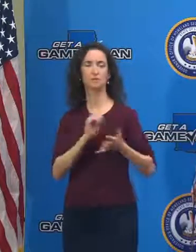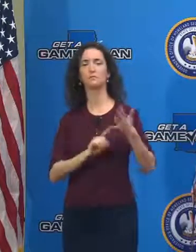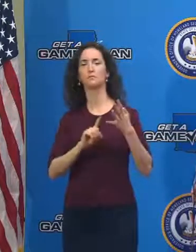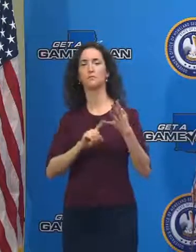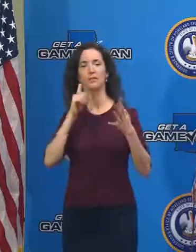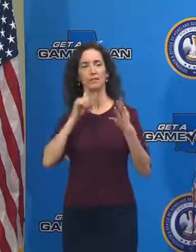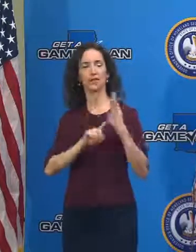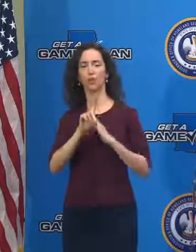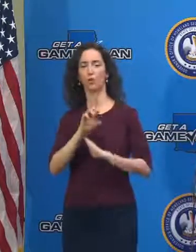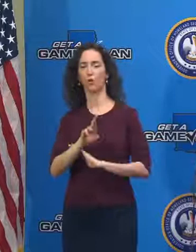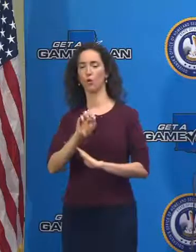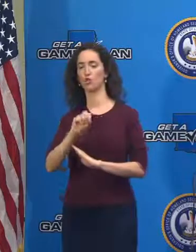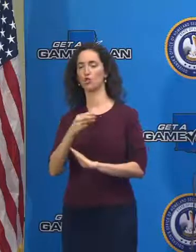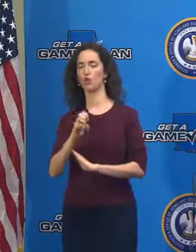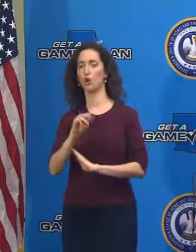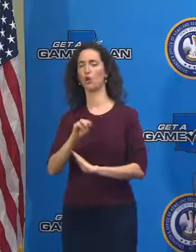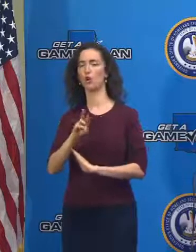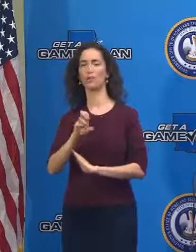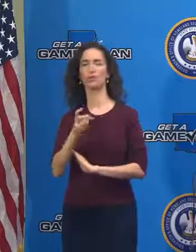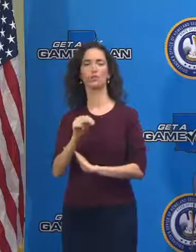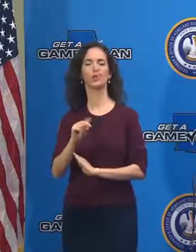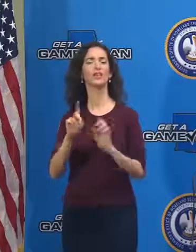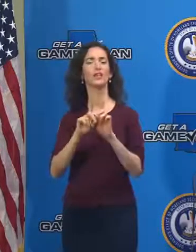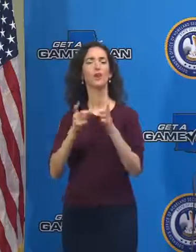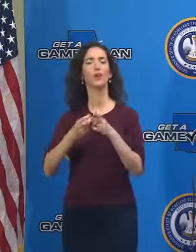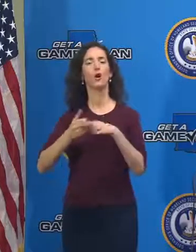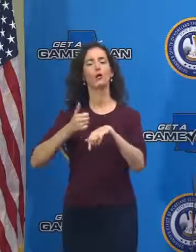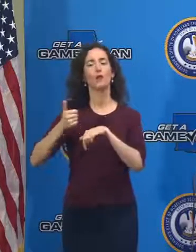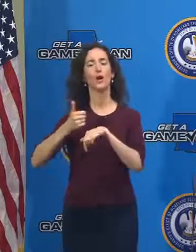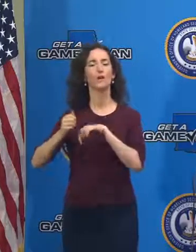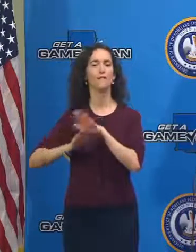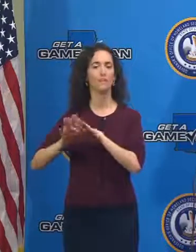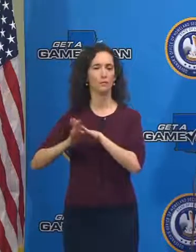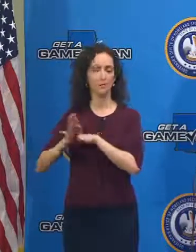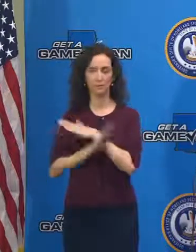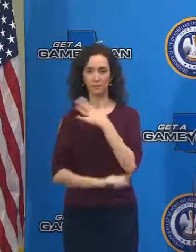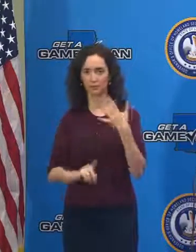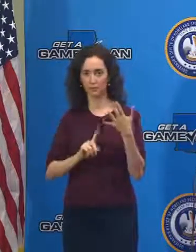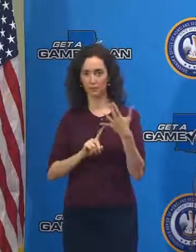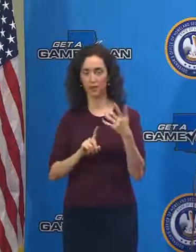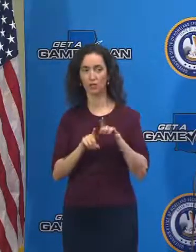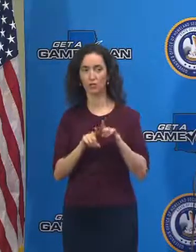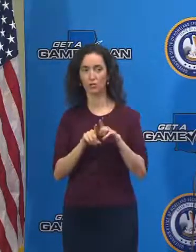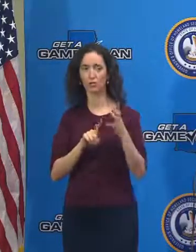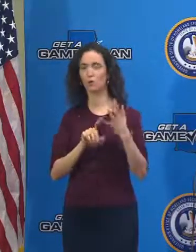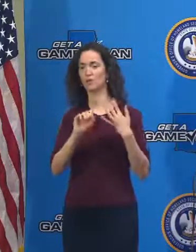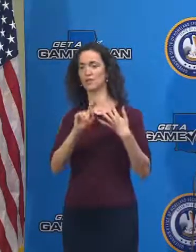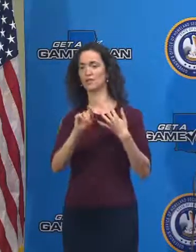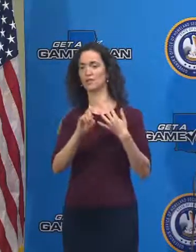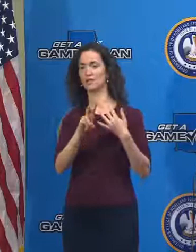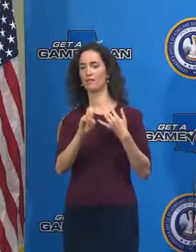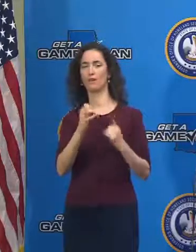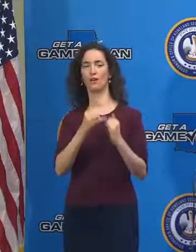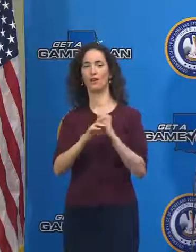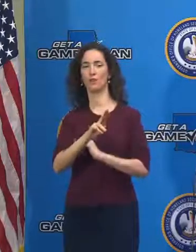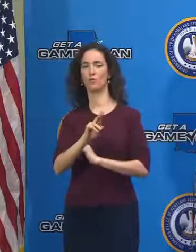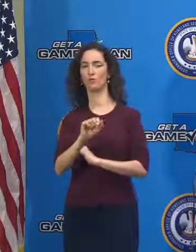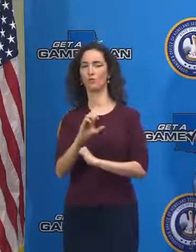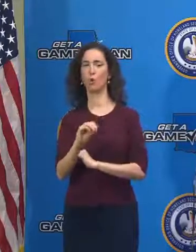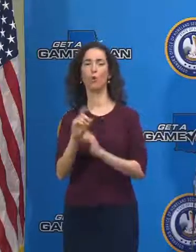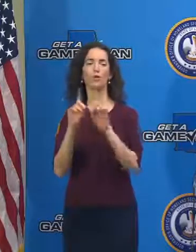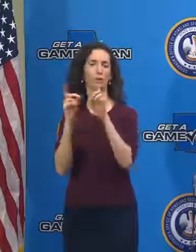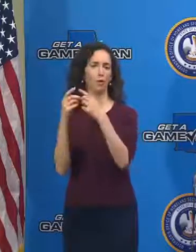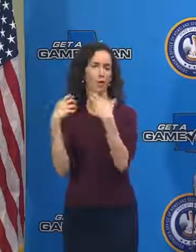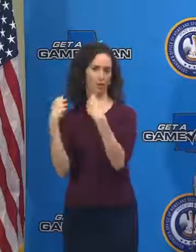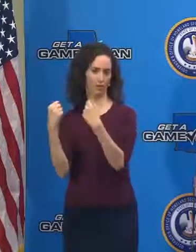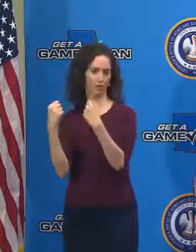Secretary Dr. Sean Wilson of the Department of Transportation and Development, and also with us is Steve Russo with the Department of Health.